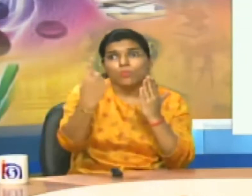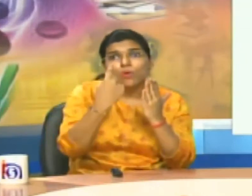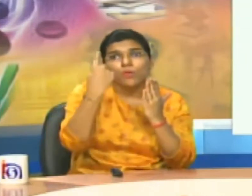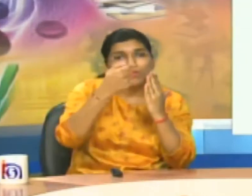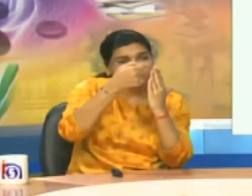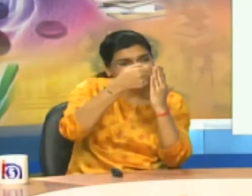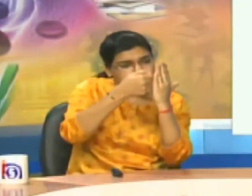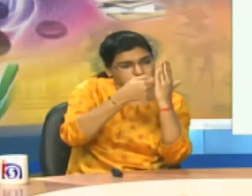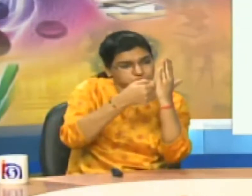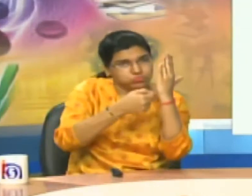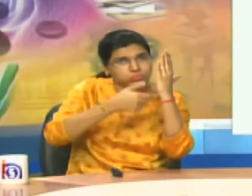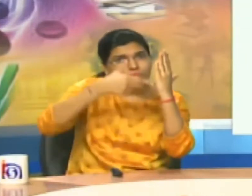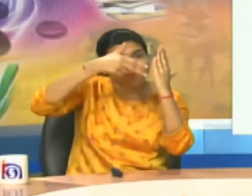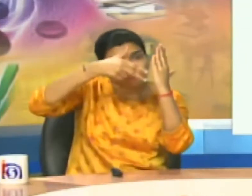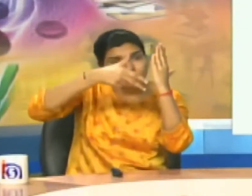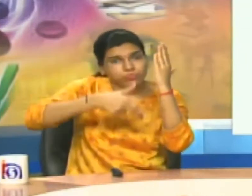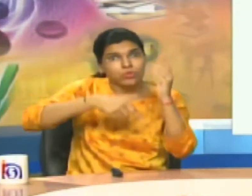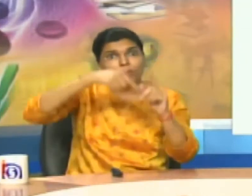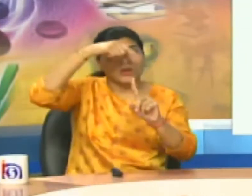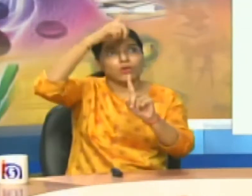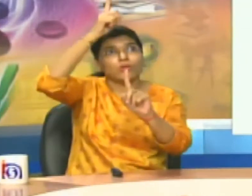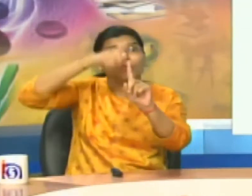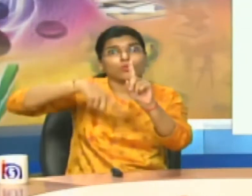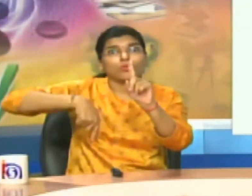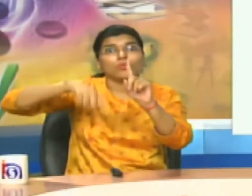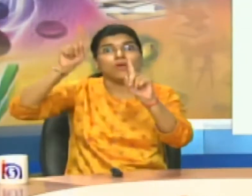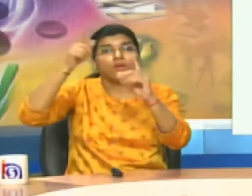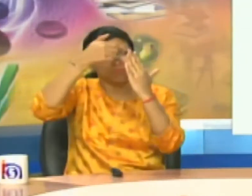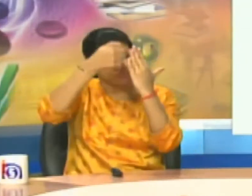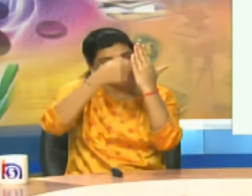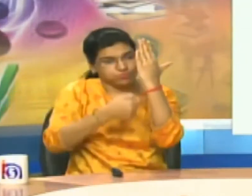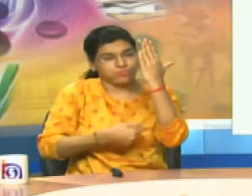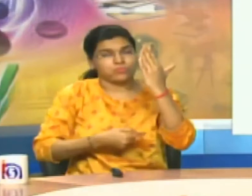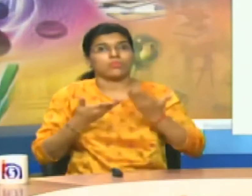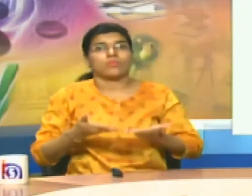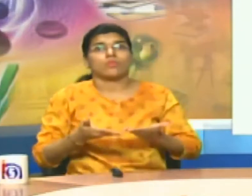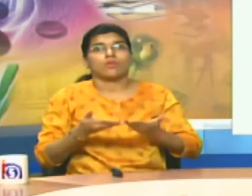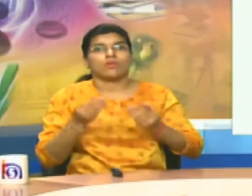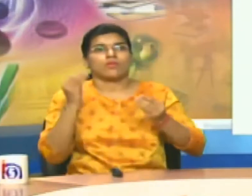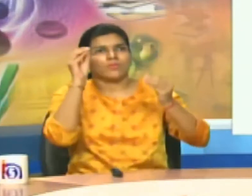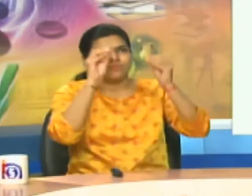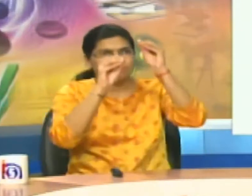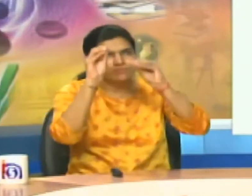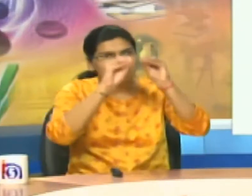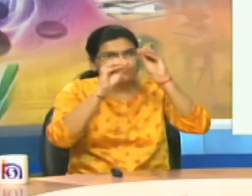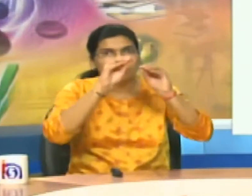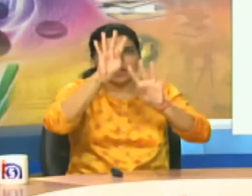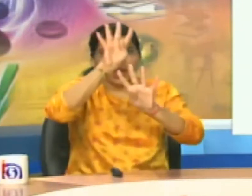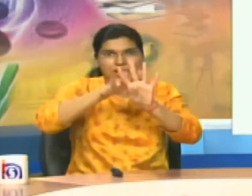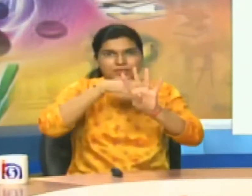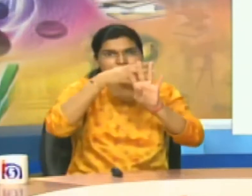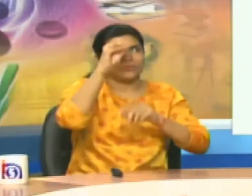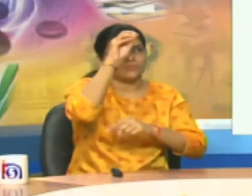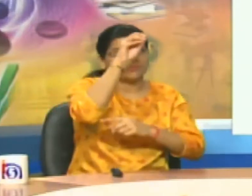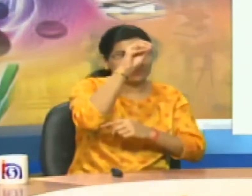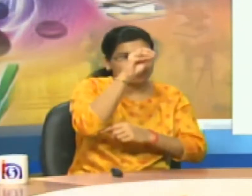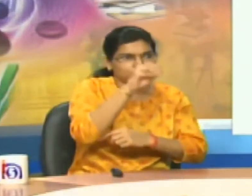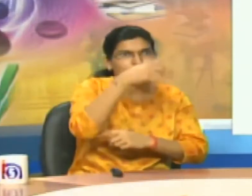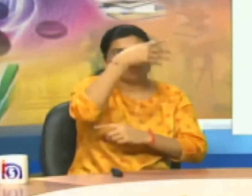the number of population, and if we have to put them in a graph or